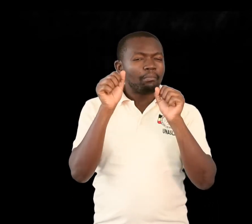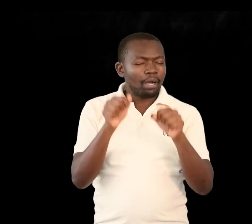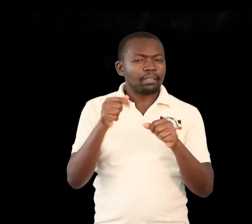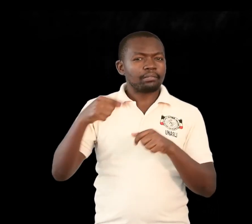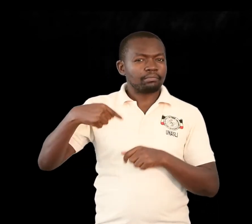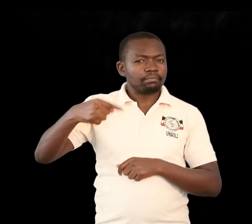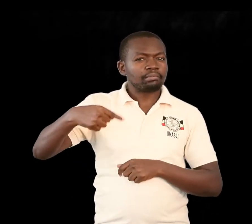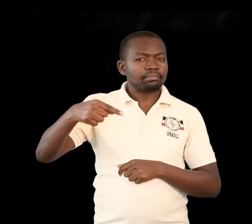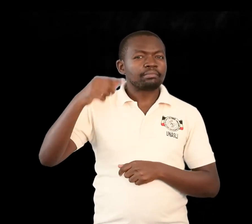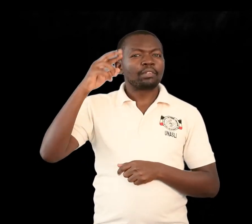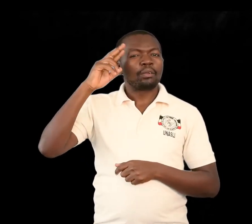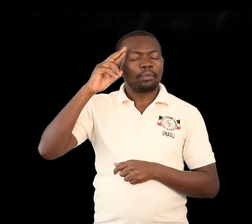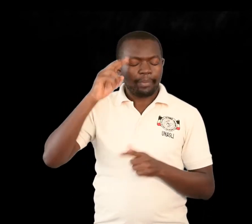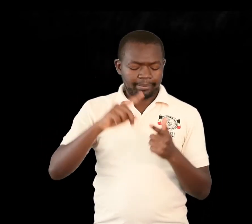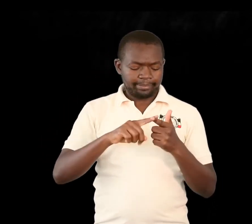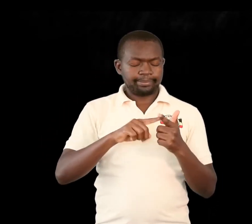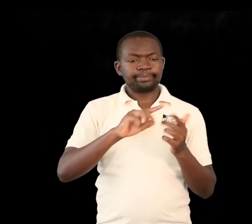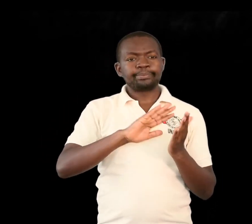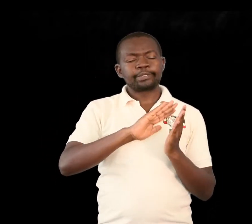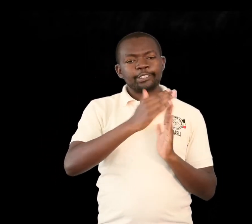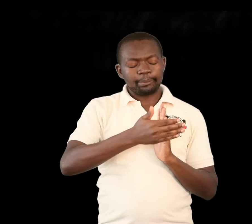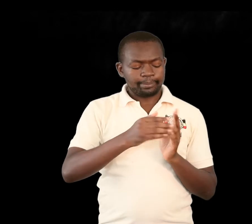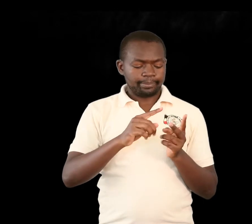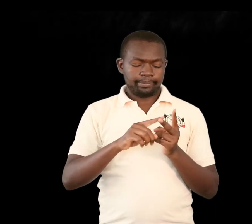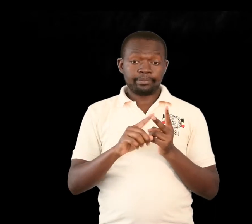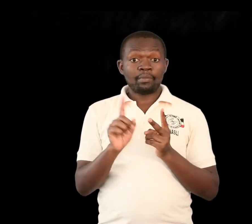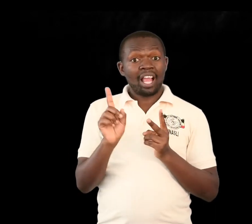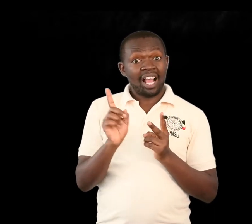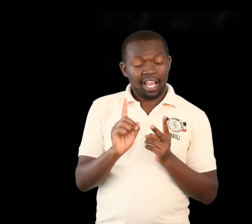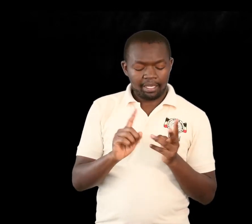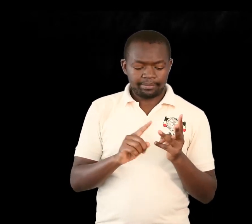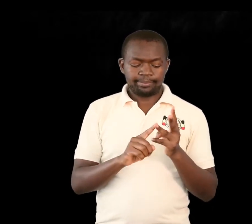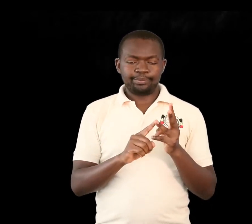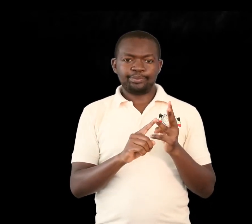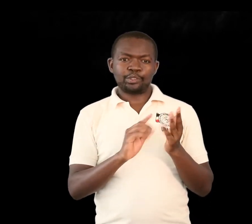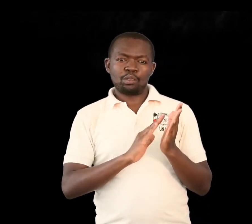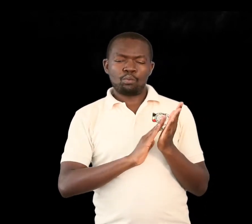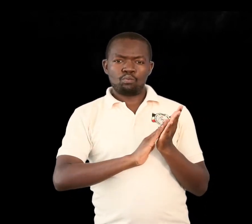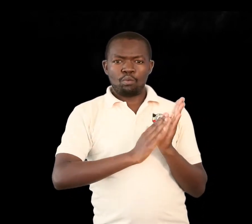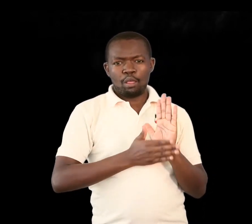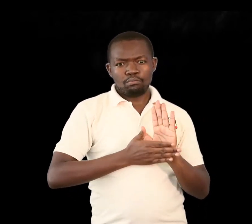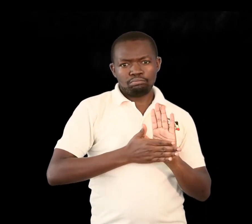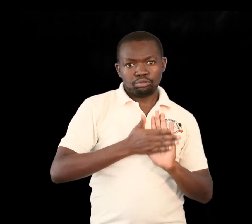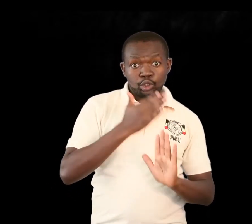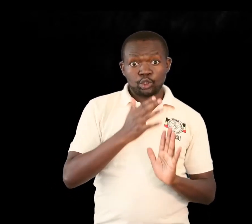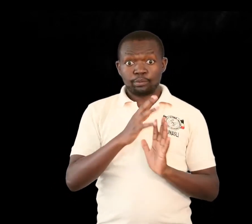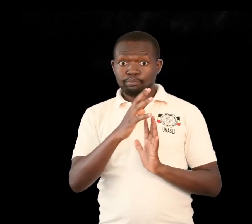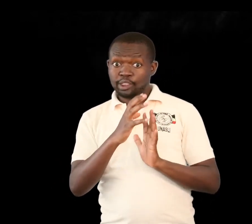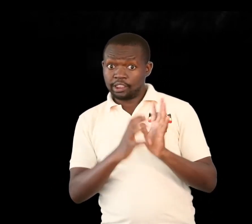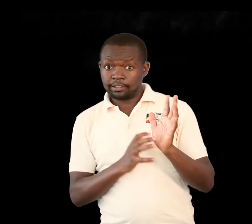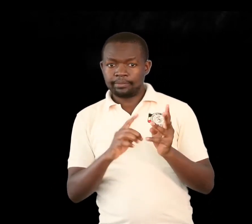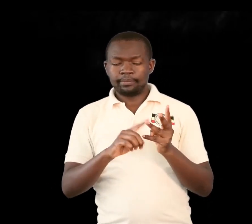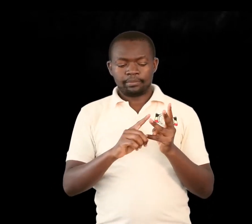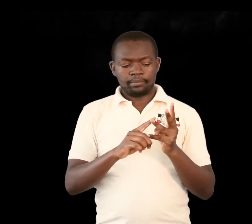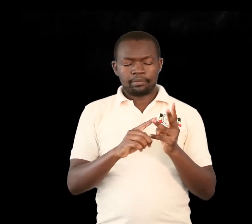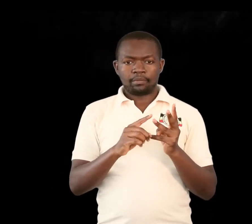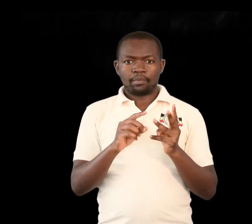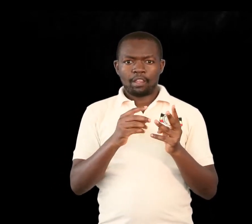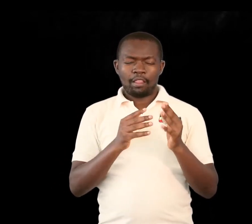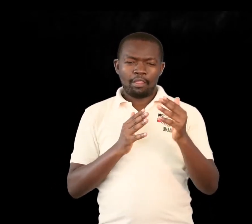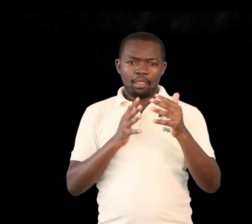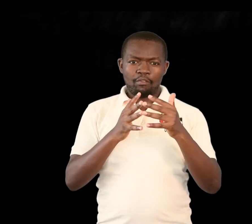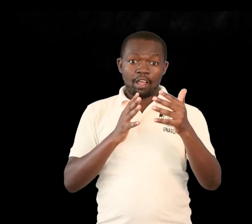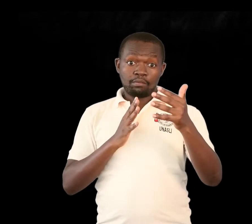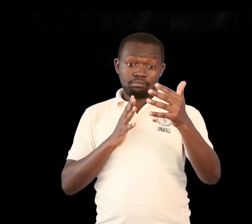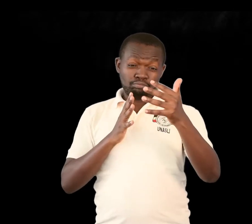recall, that is the shape, the color, the texture, the value, and space,